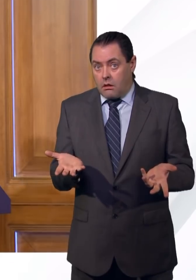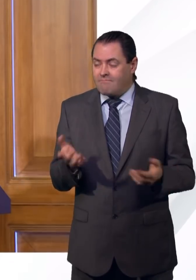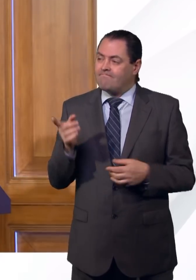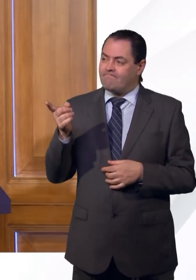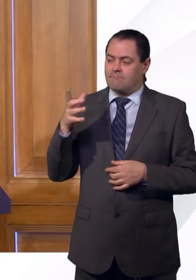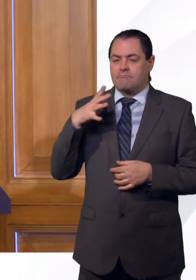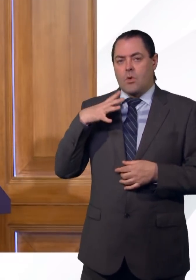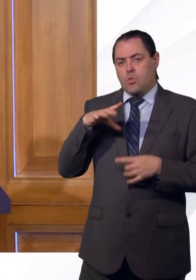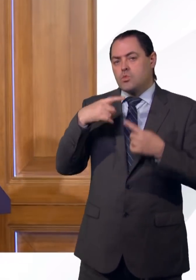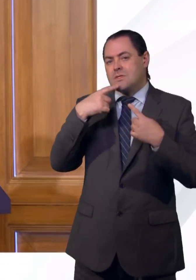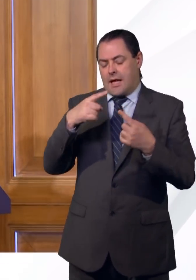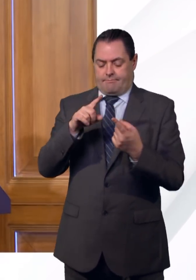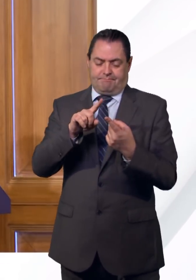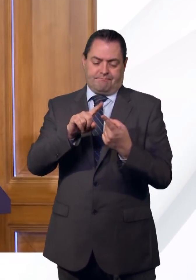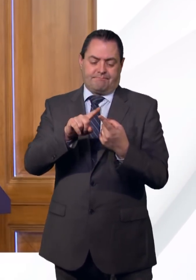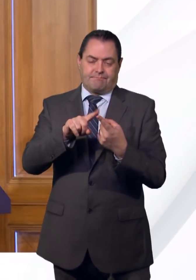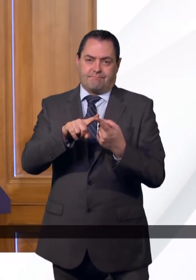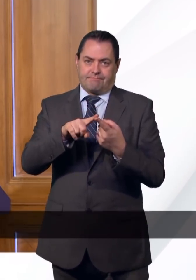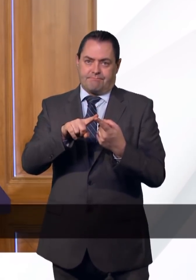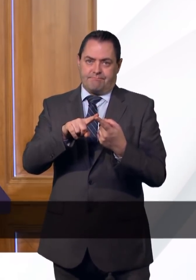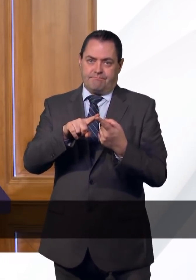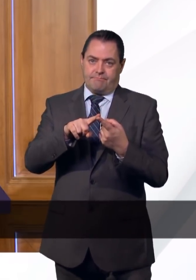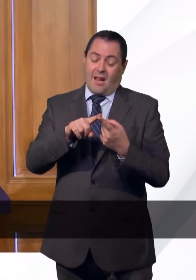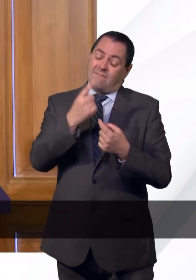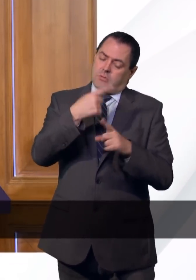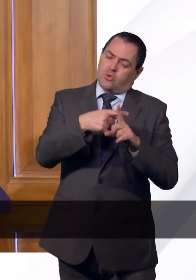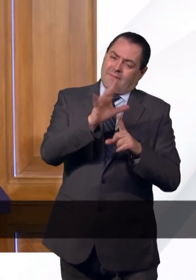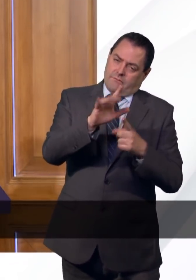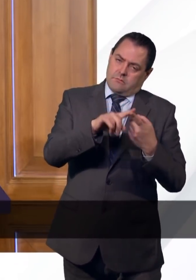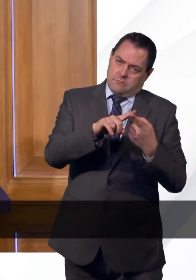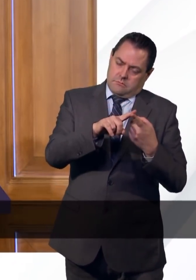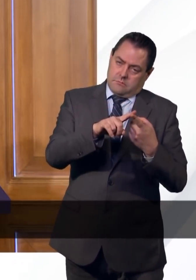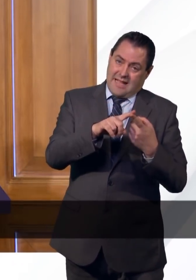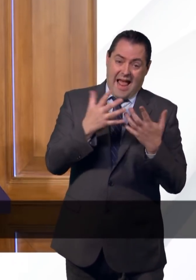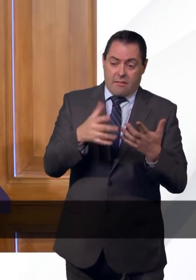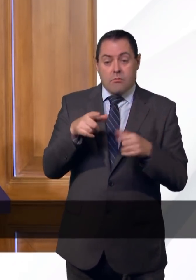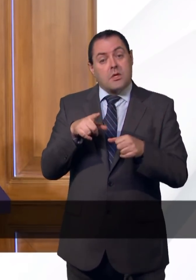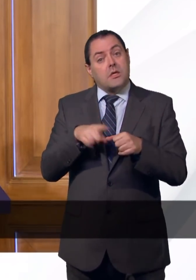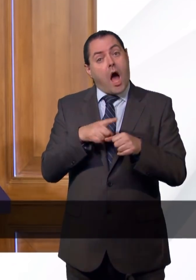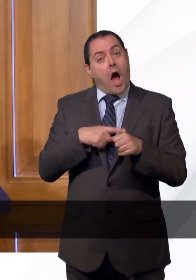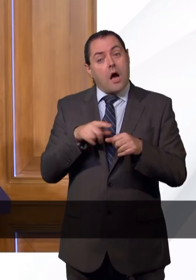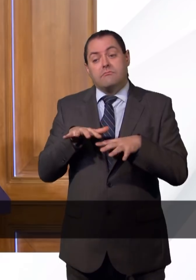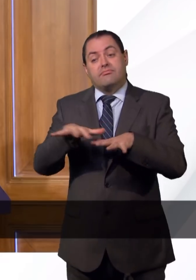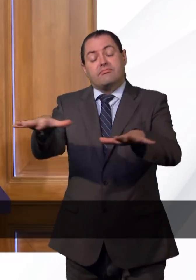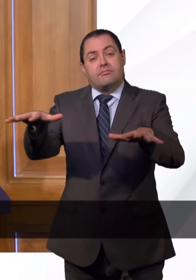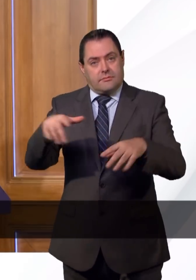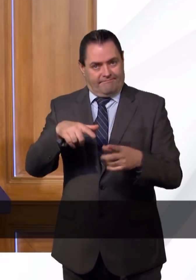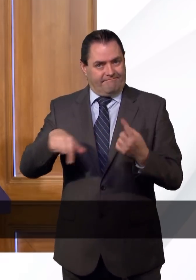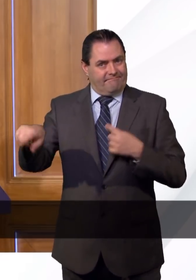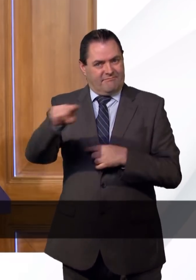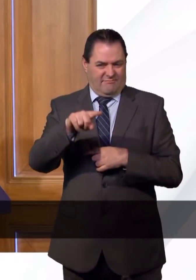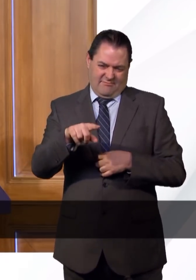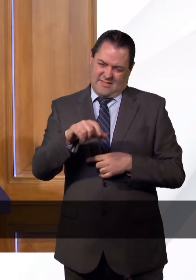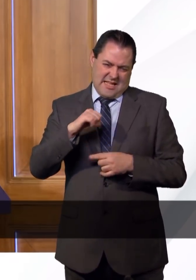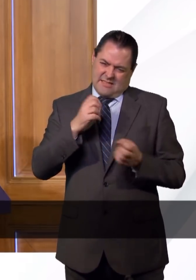realities. First of all, the first one is a good one. At the moment, the spread is in younger people who you would not expect to go into